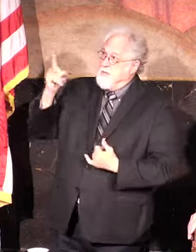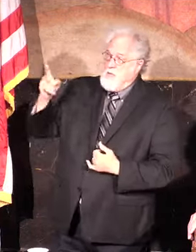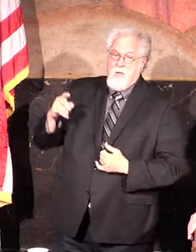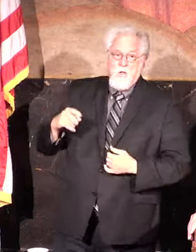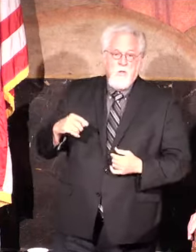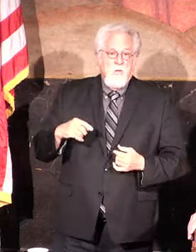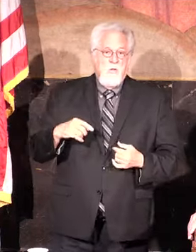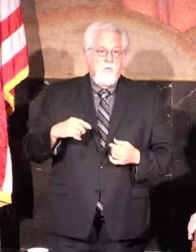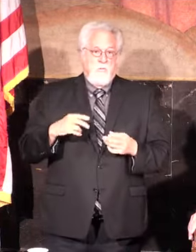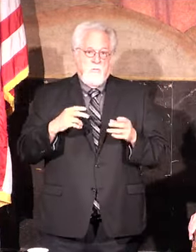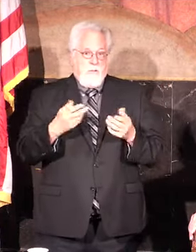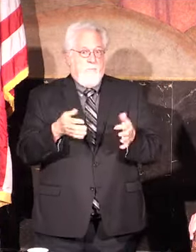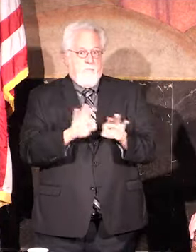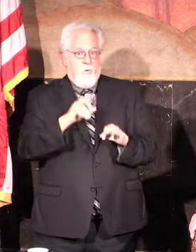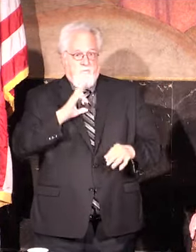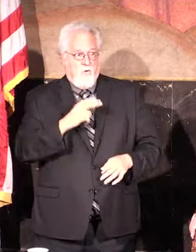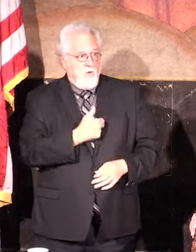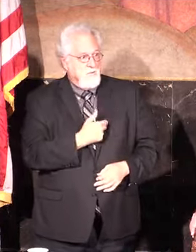critically important for us.